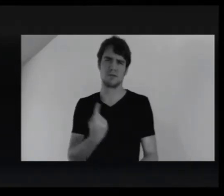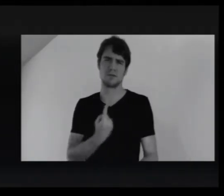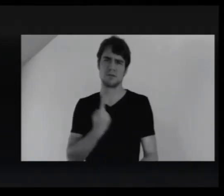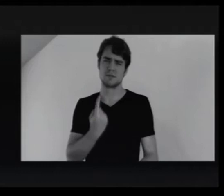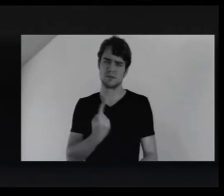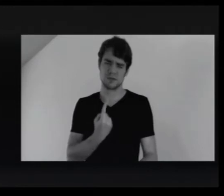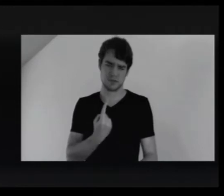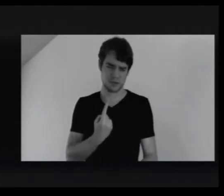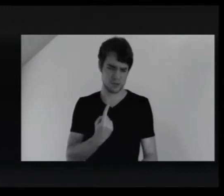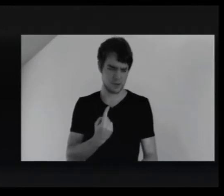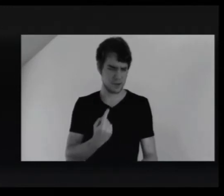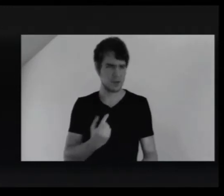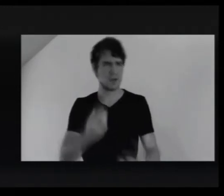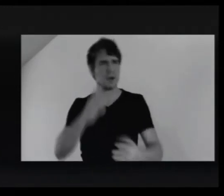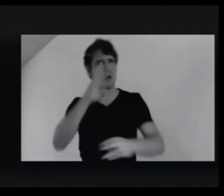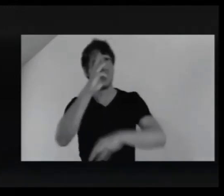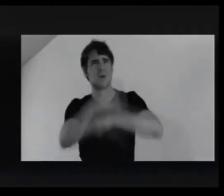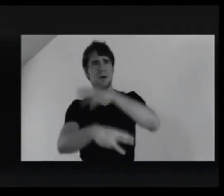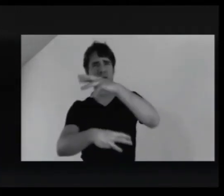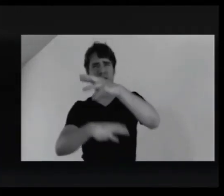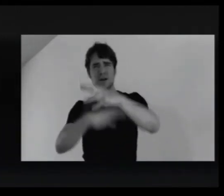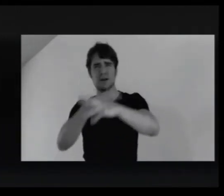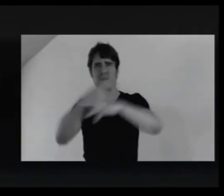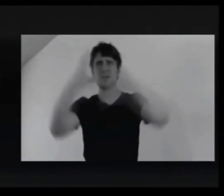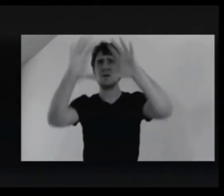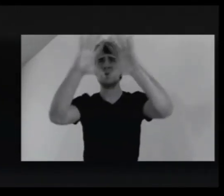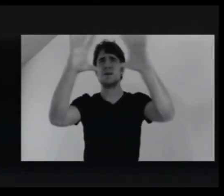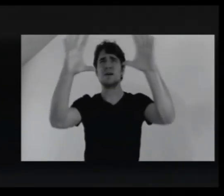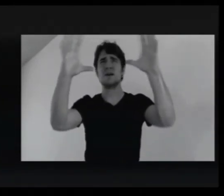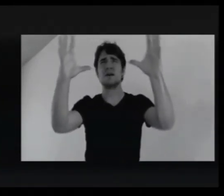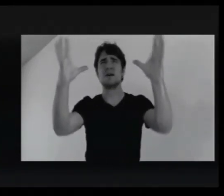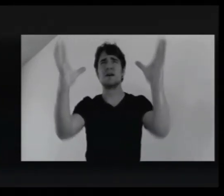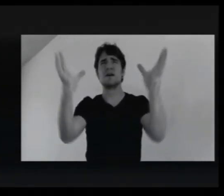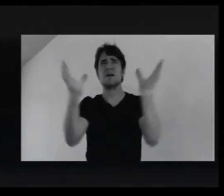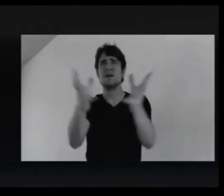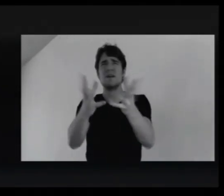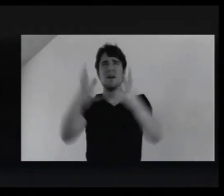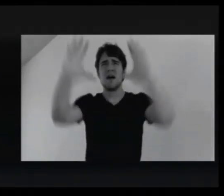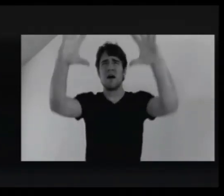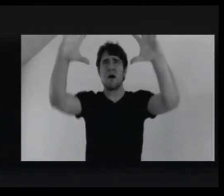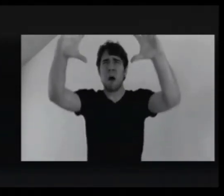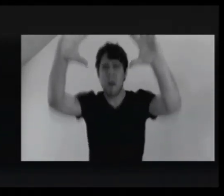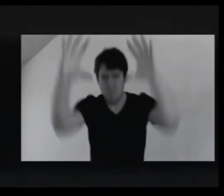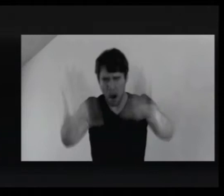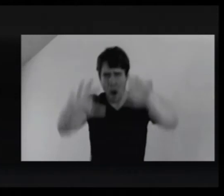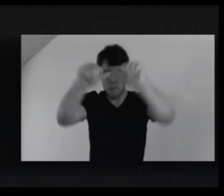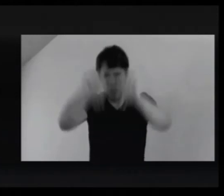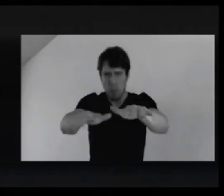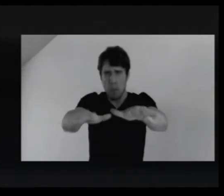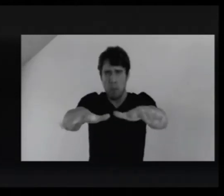Shush. I just had a memory from yesterday. I'll have to tell you about it. It's really funny.